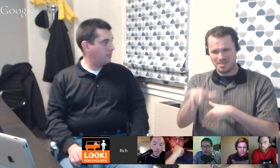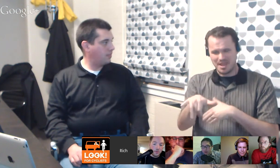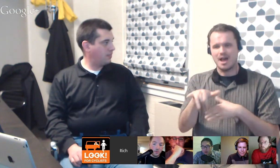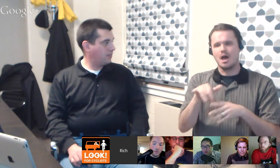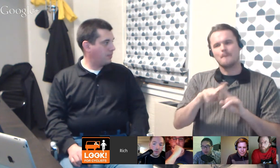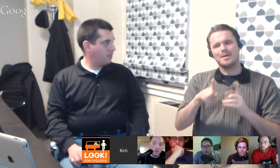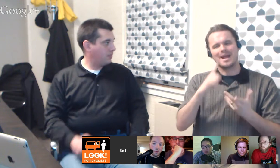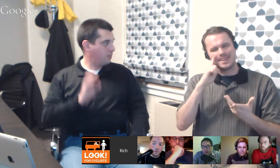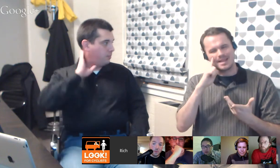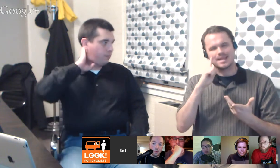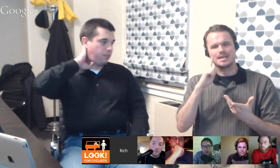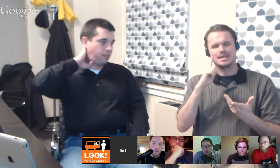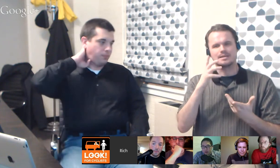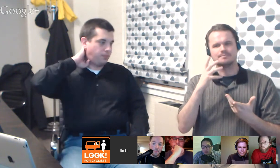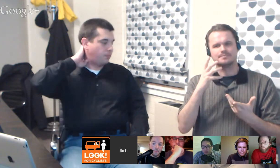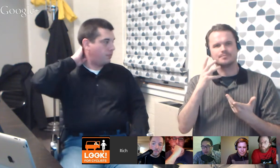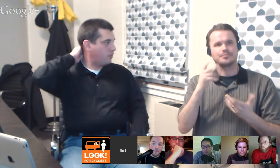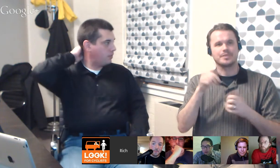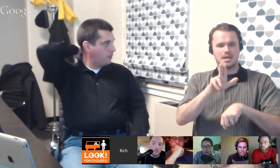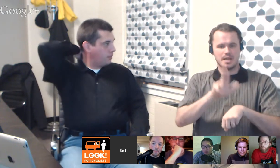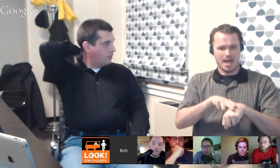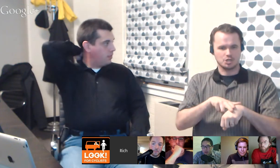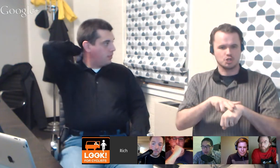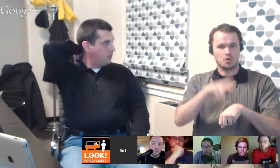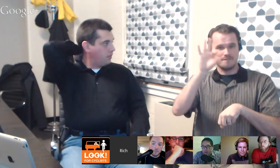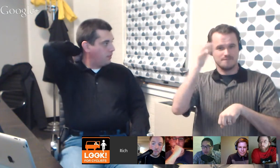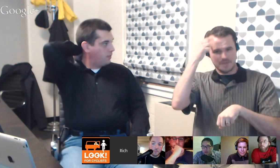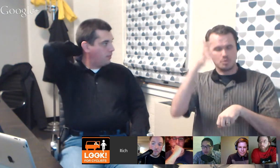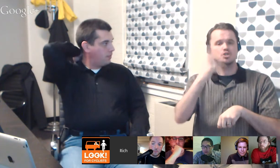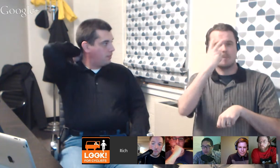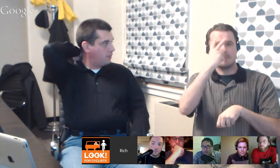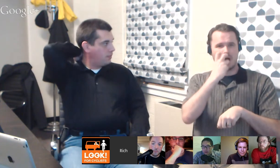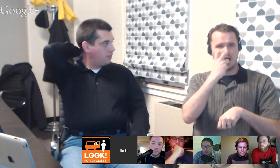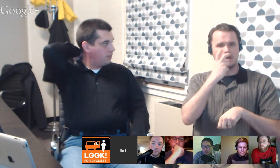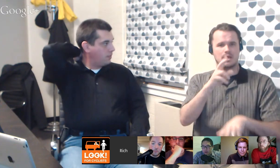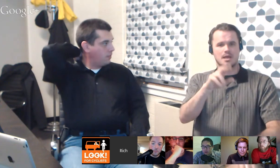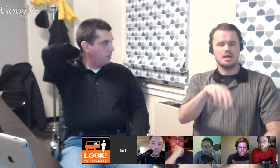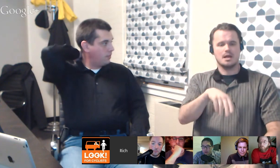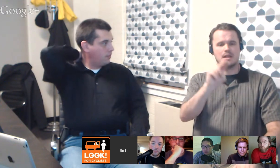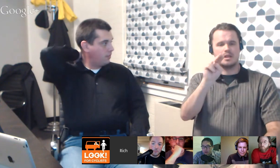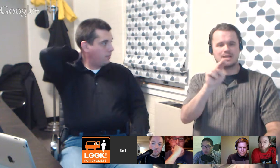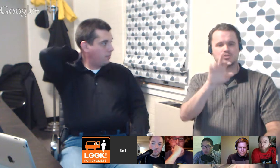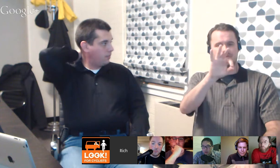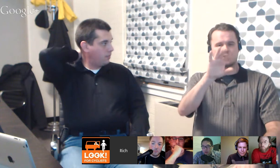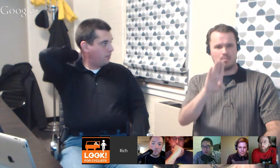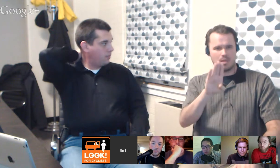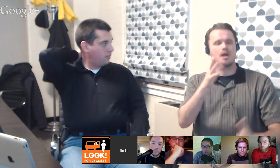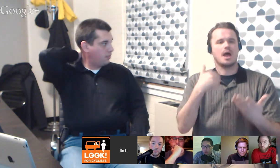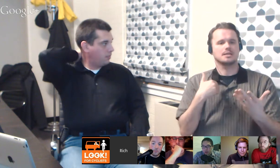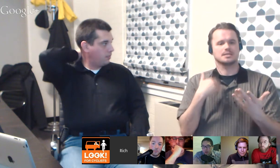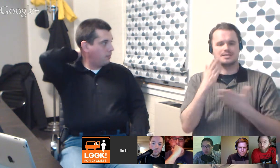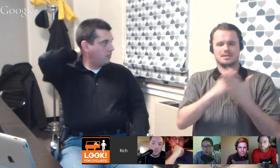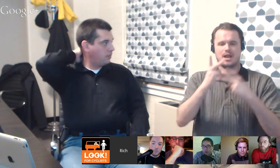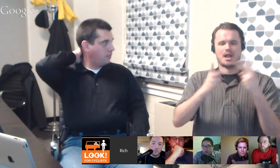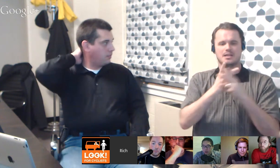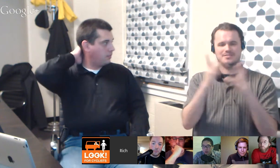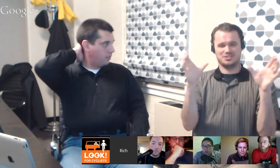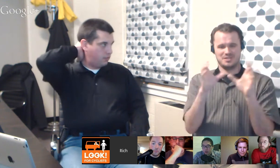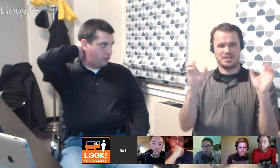think the National Federation of the Blind has some kind of certificate where you can